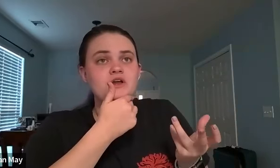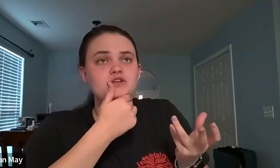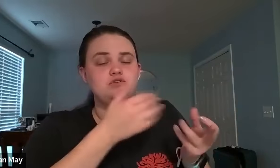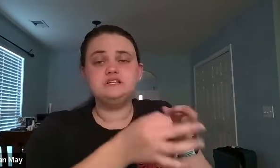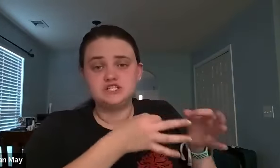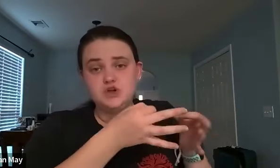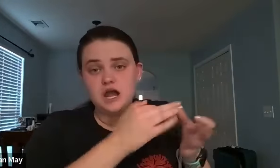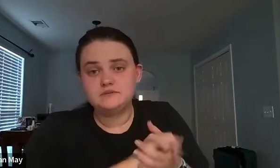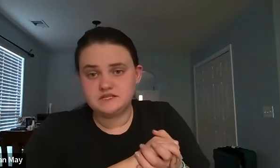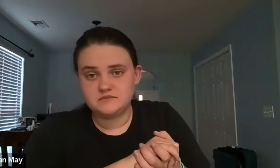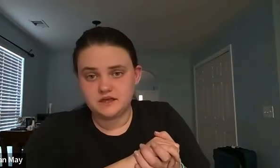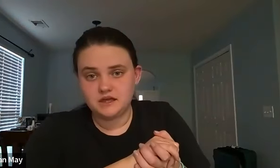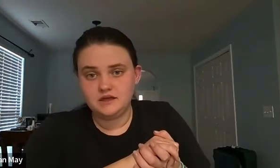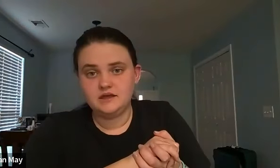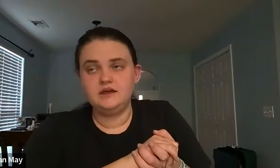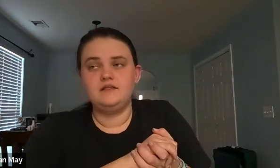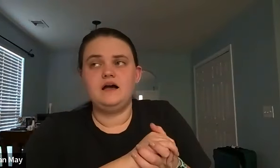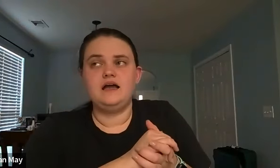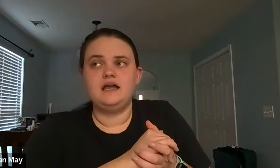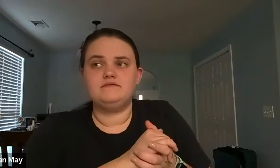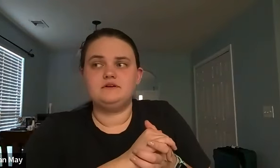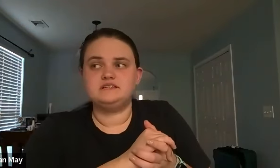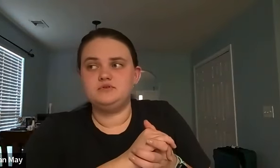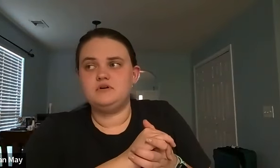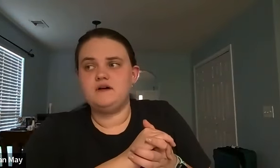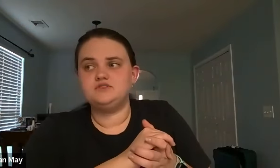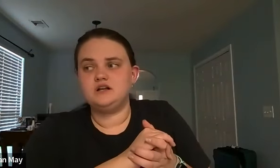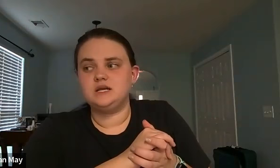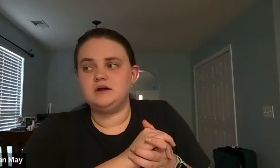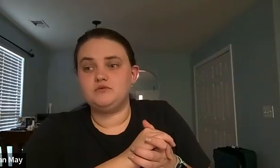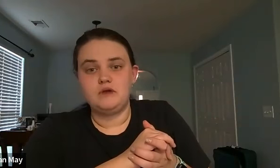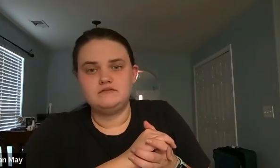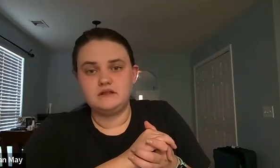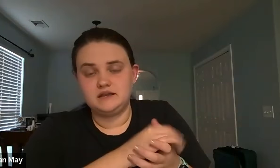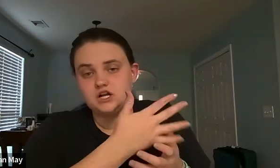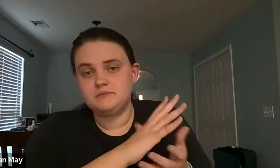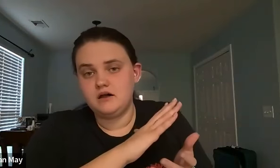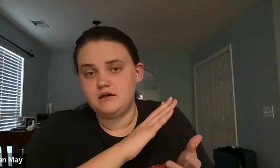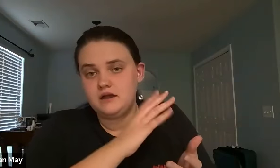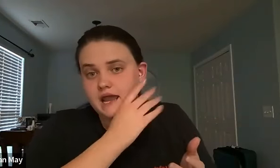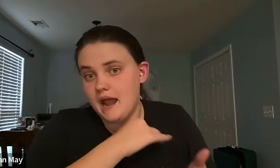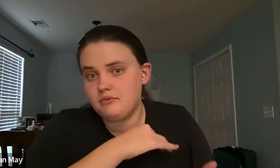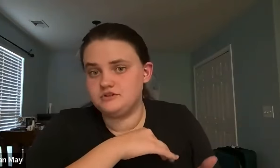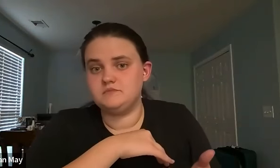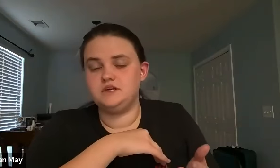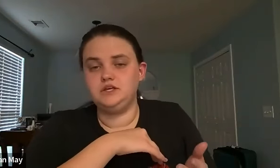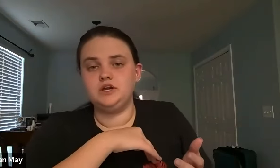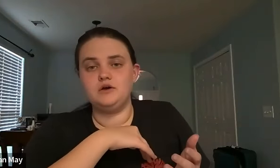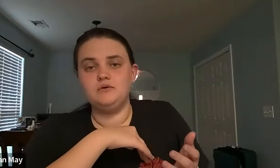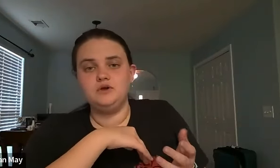You can describe something. Like, for example, if I'm talking about like I'm talking about an apple or something,